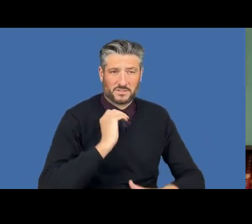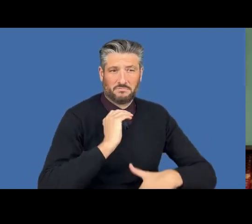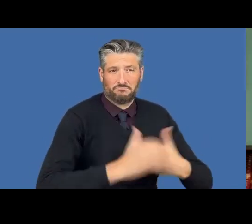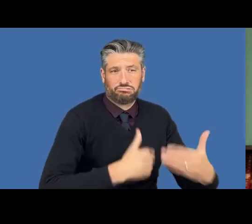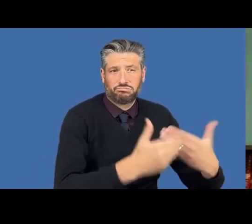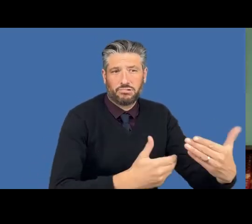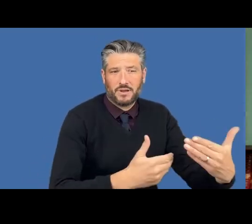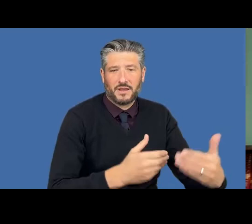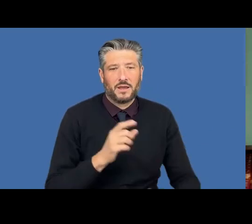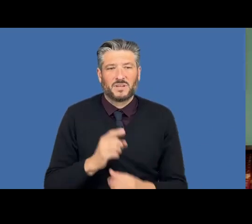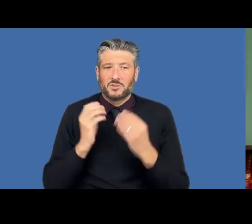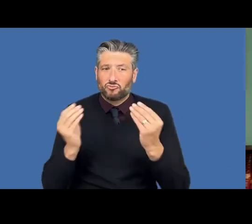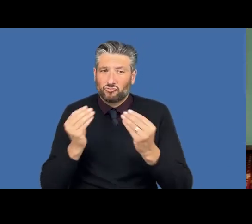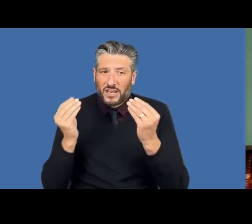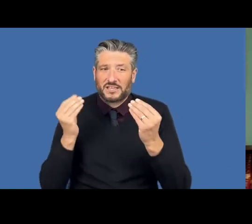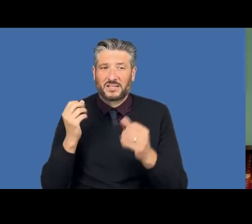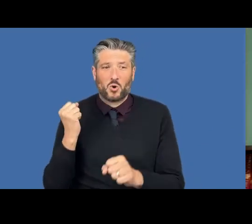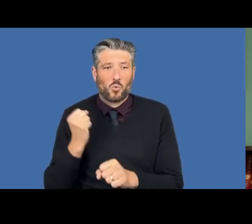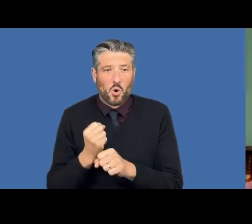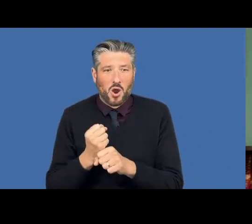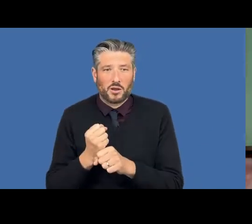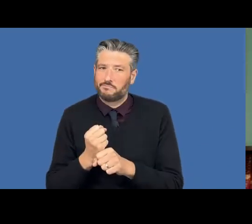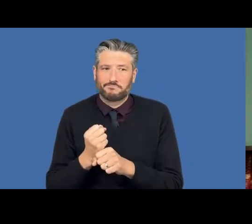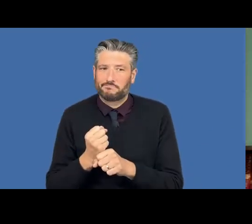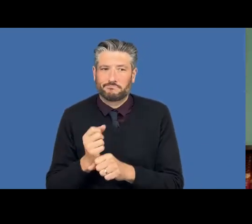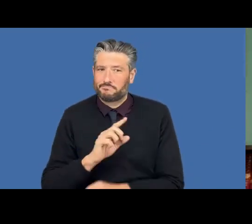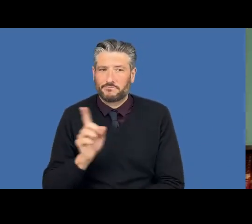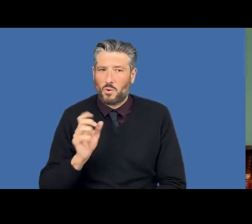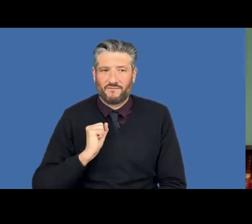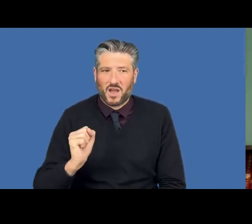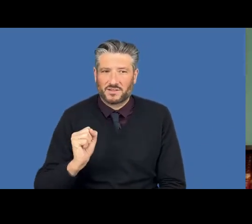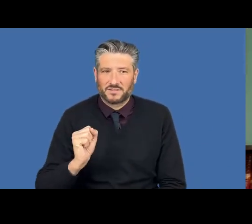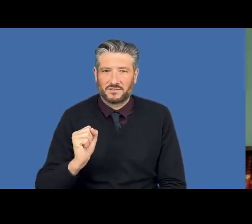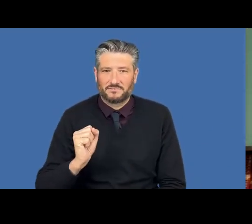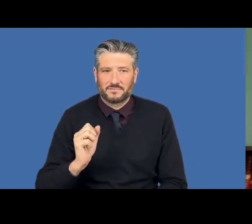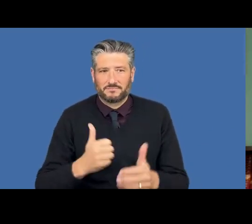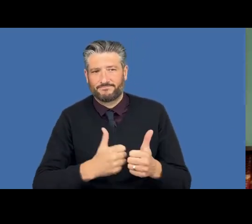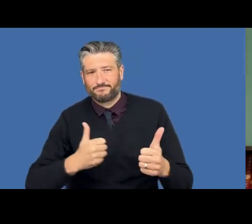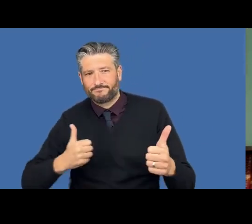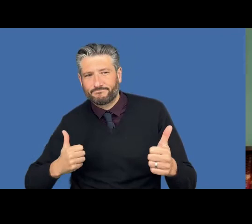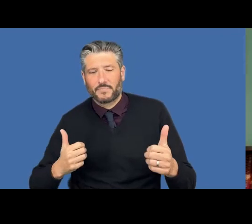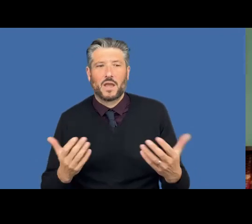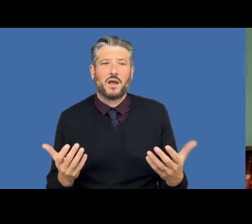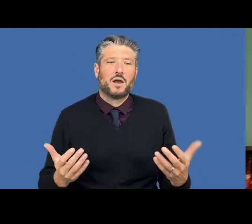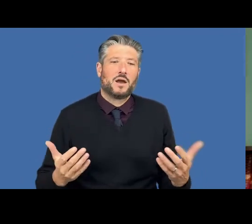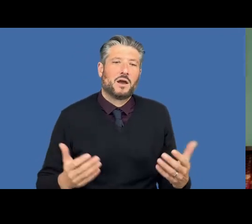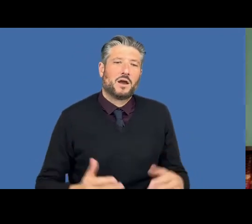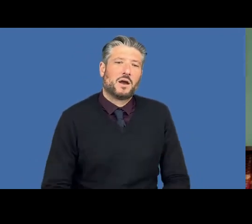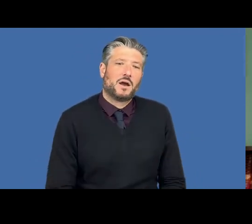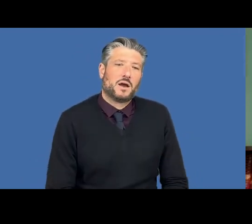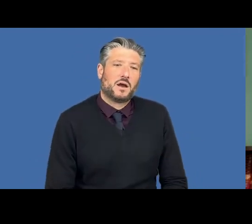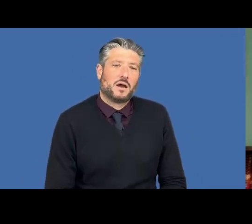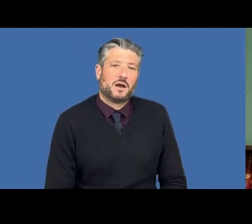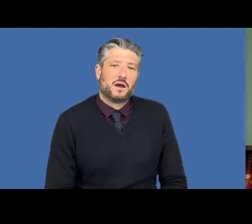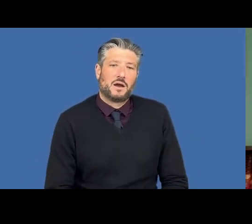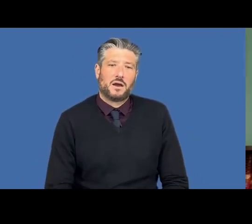more inclusive workplaces and communities. So, which brings me to the point of opportunities. And I think this is also some sort of a challenge